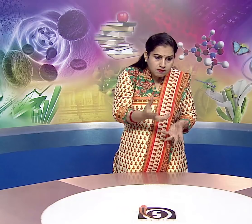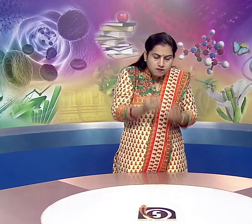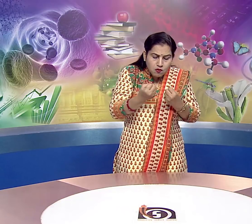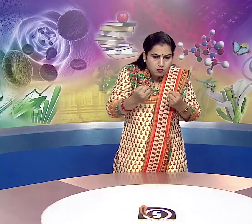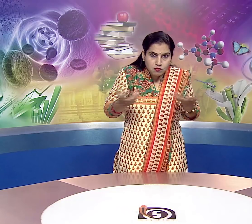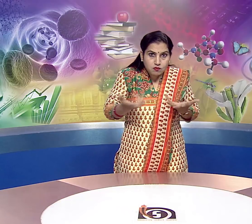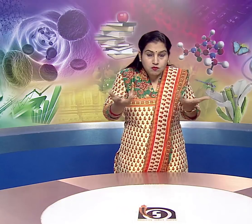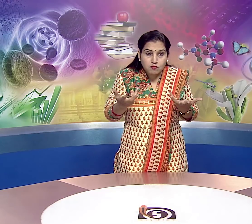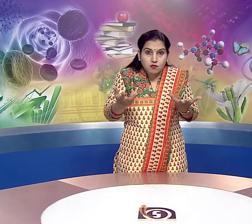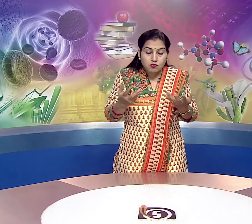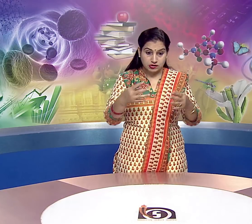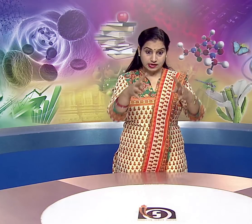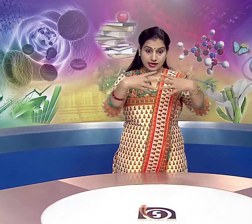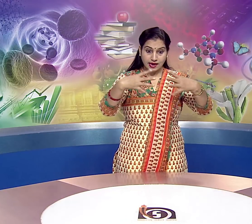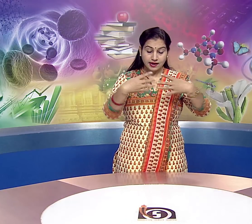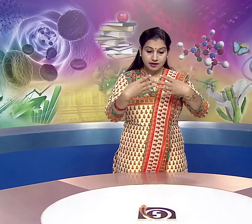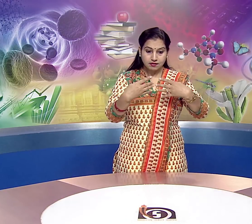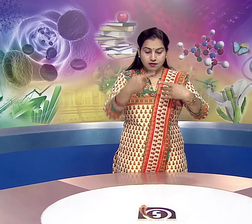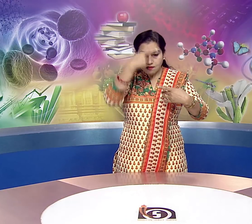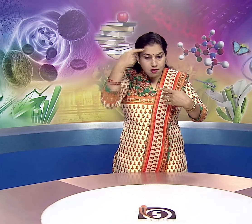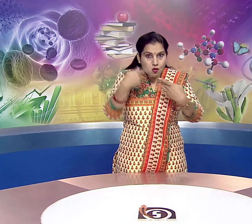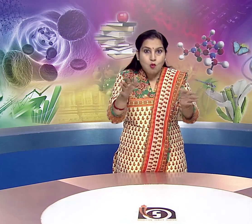the circus gate open.